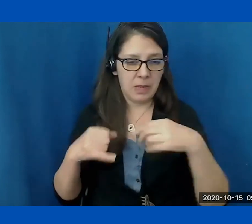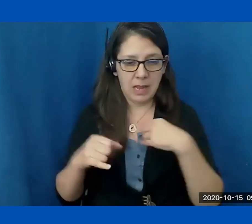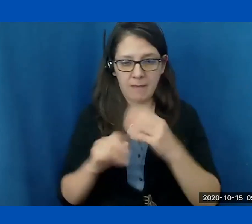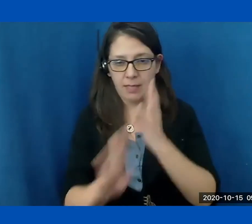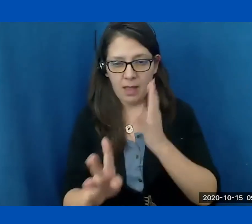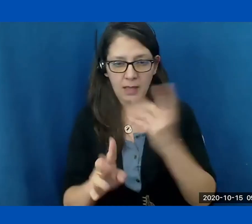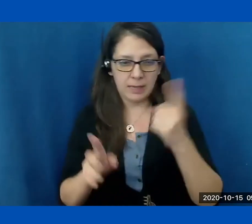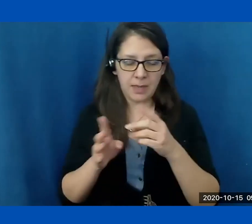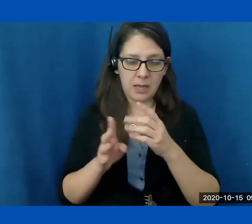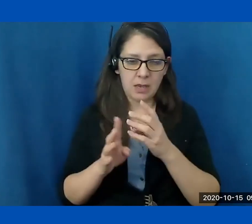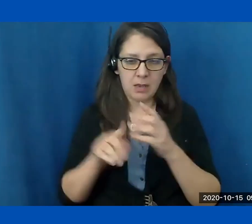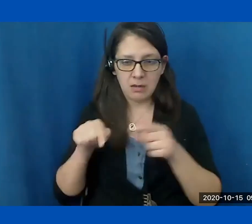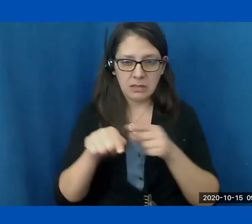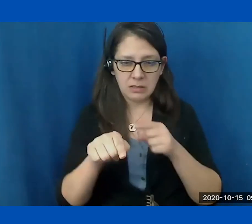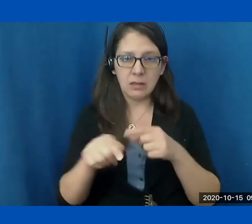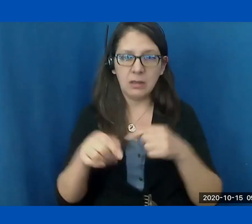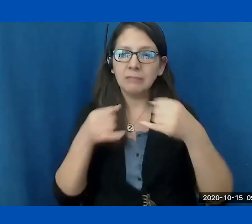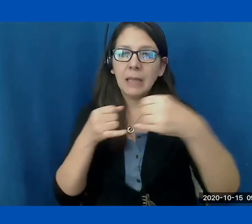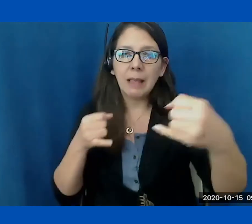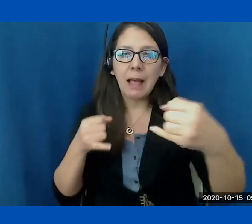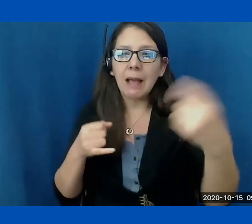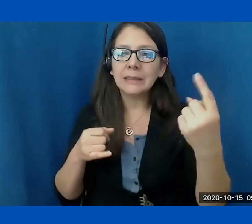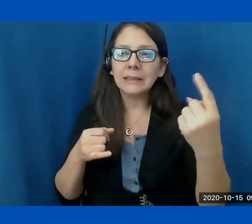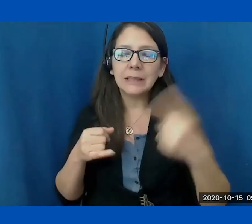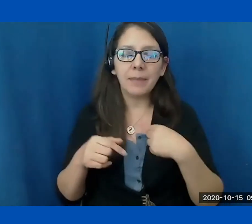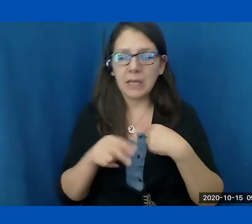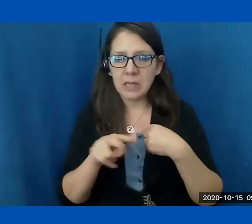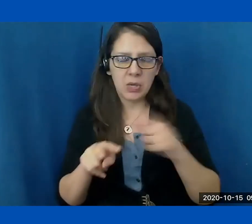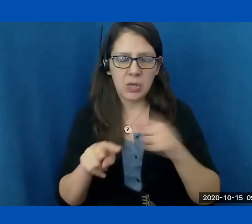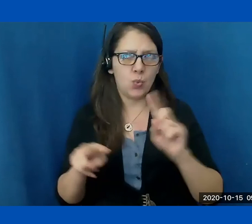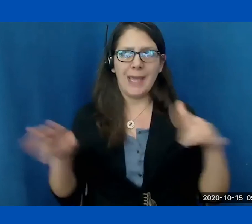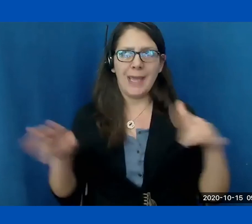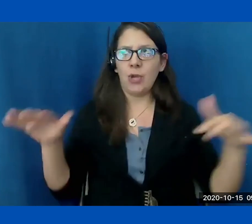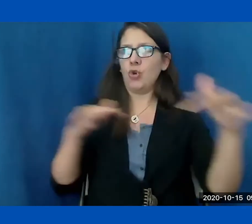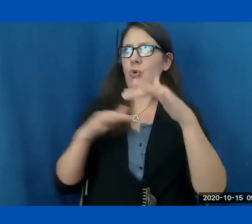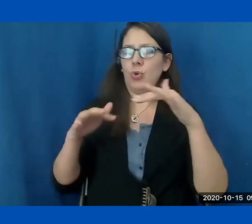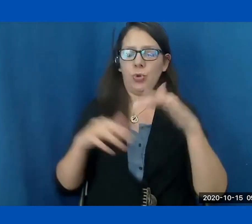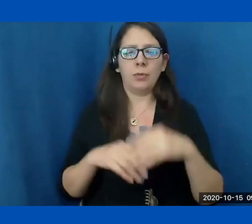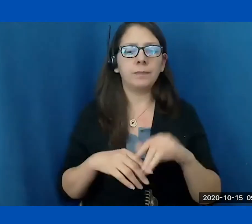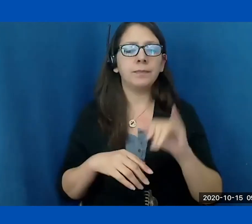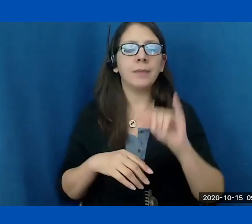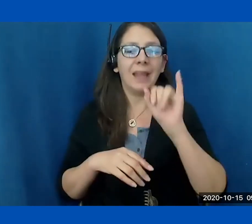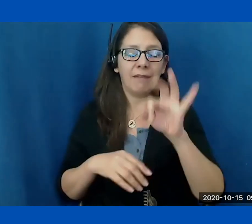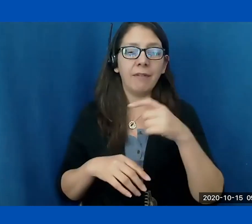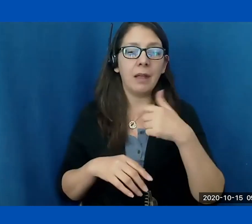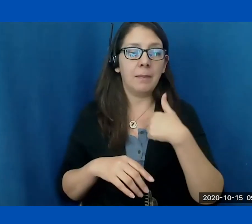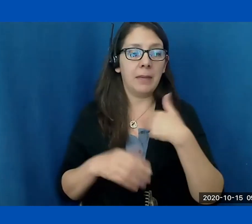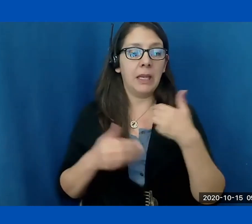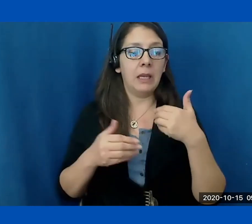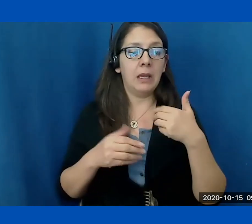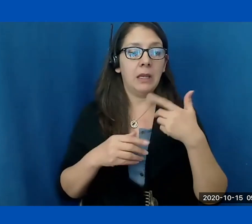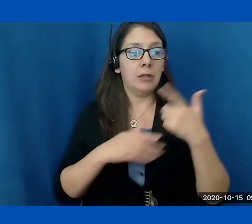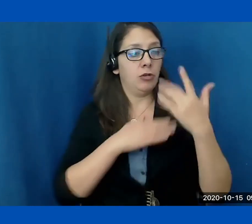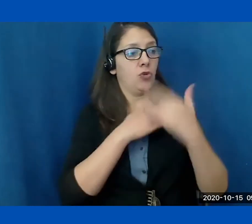get an idea of what kind of a place I'm at. If I get seated, and if I have somebody, a wait staff, and